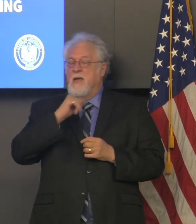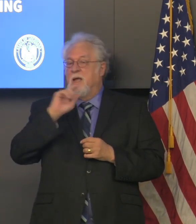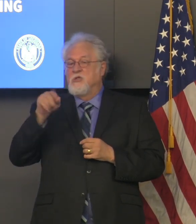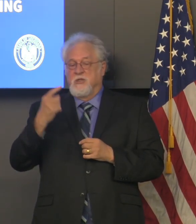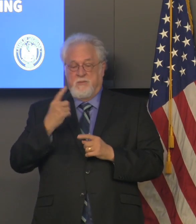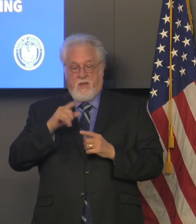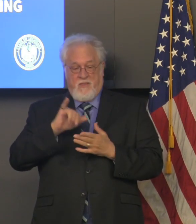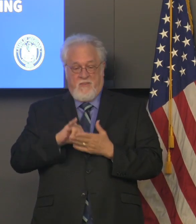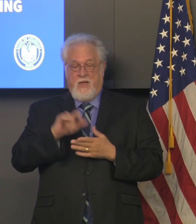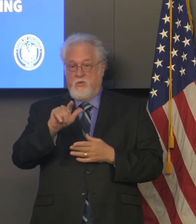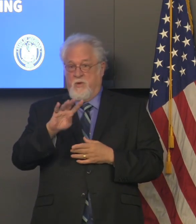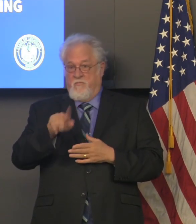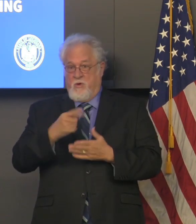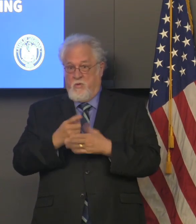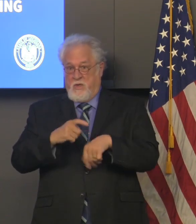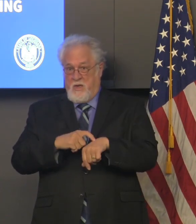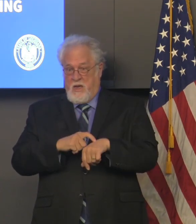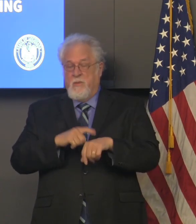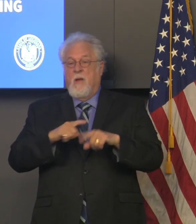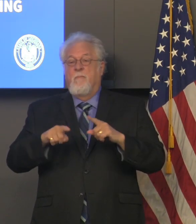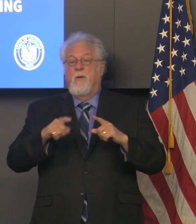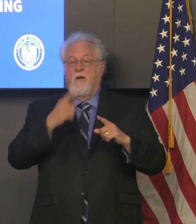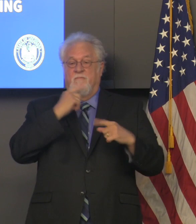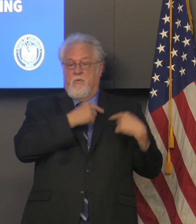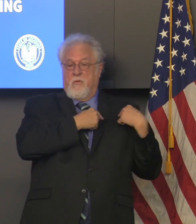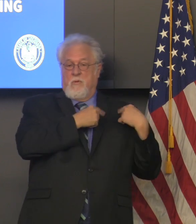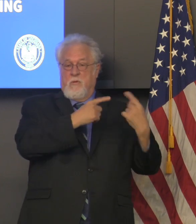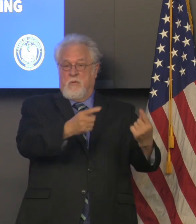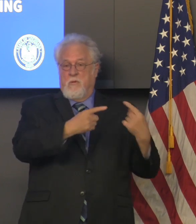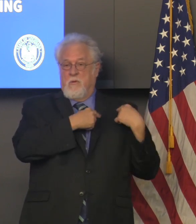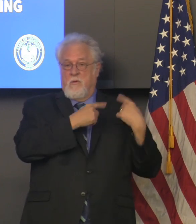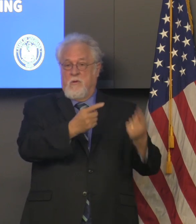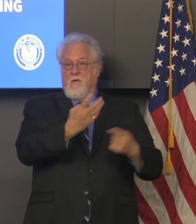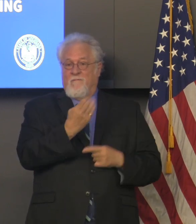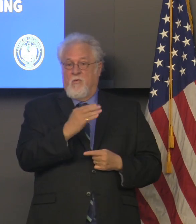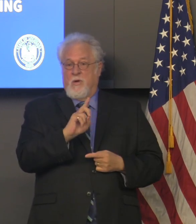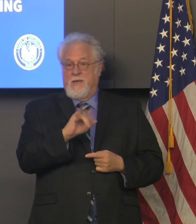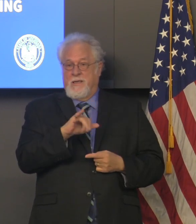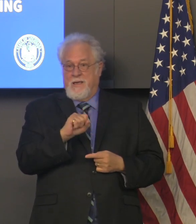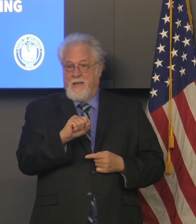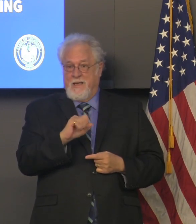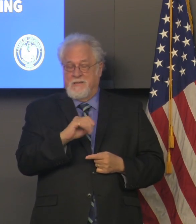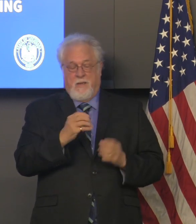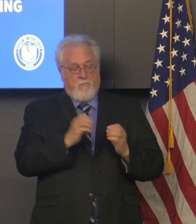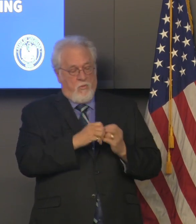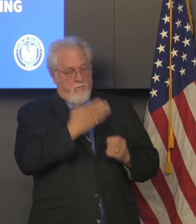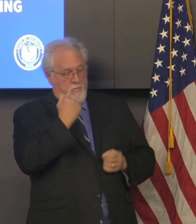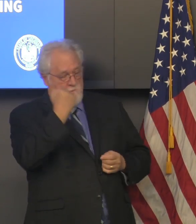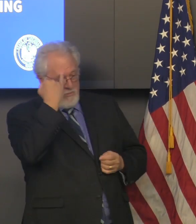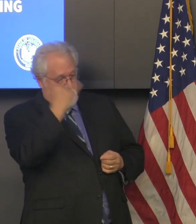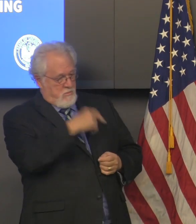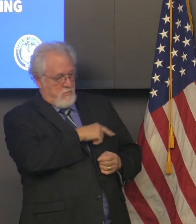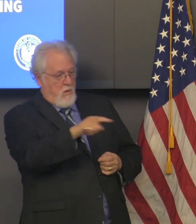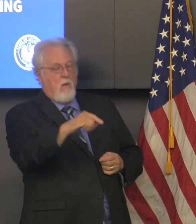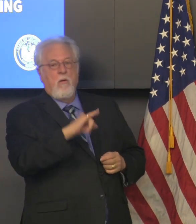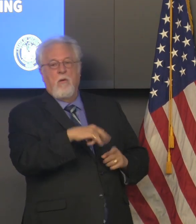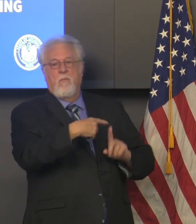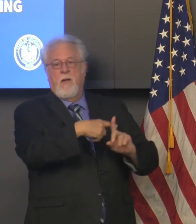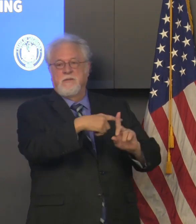that particular 24-hour period, but for the last really 14 days or so. And we get a much better idea about